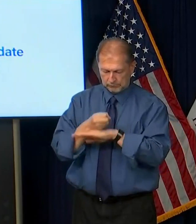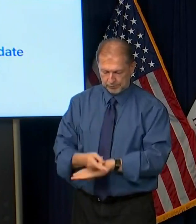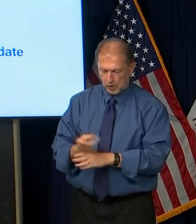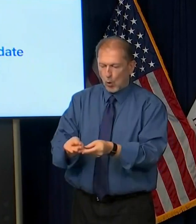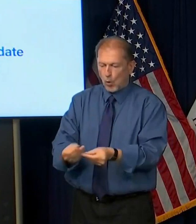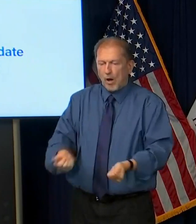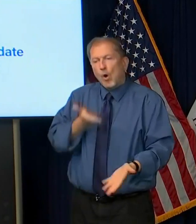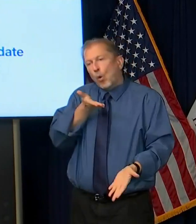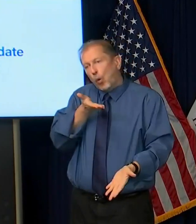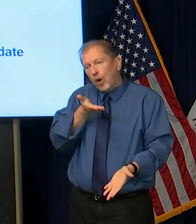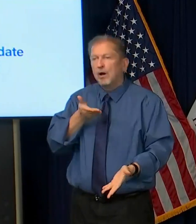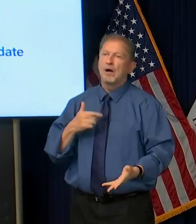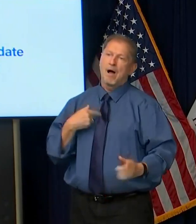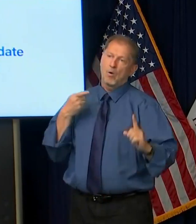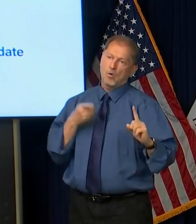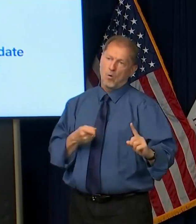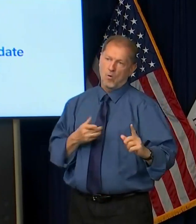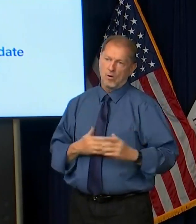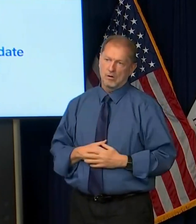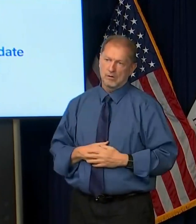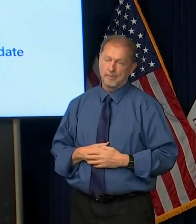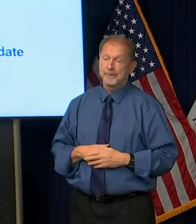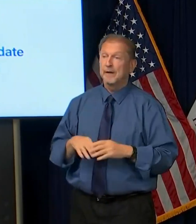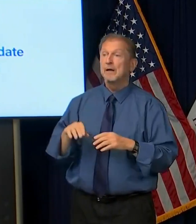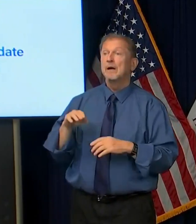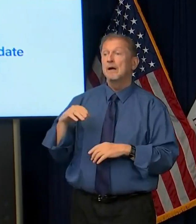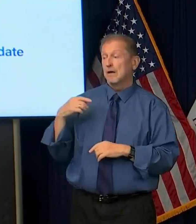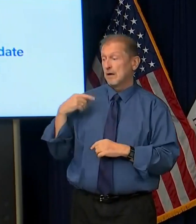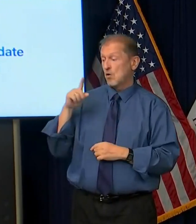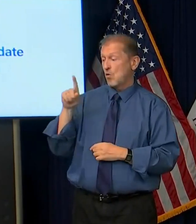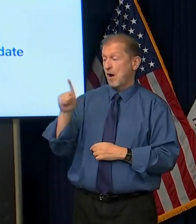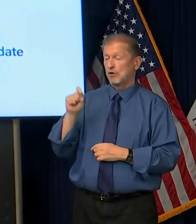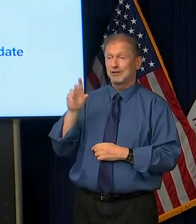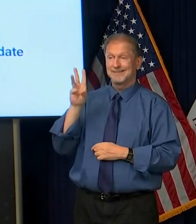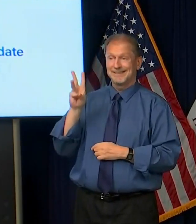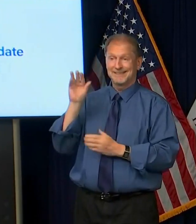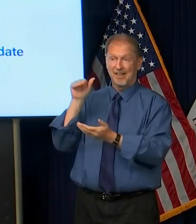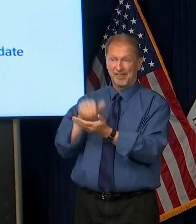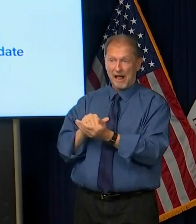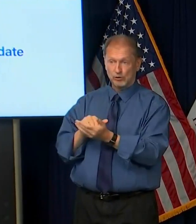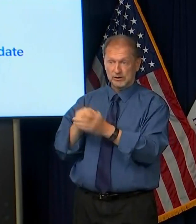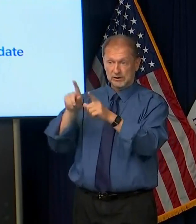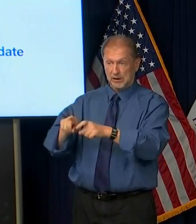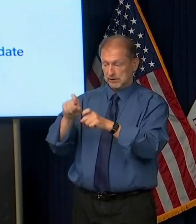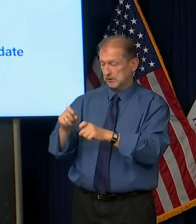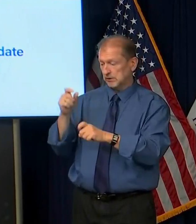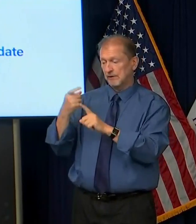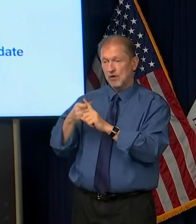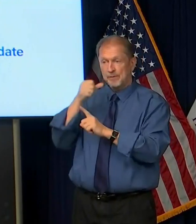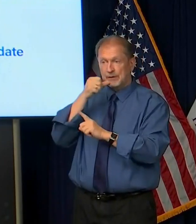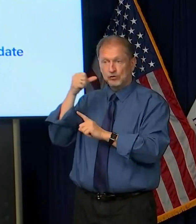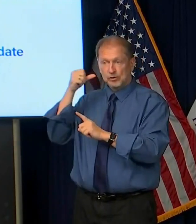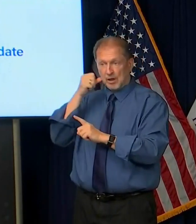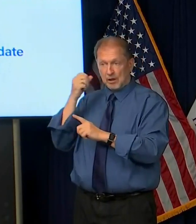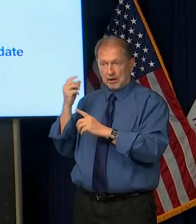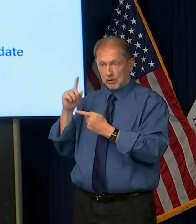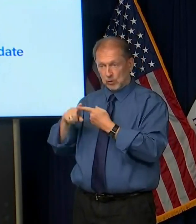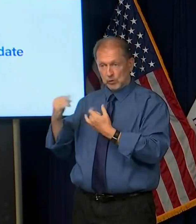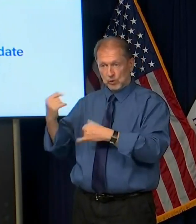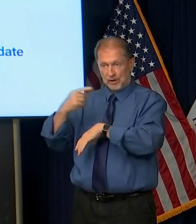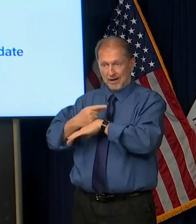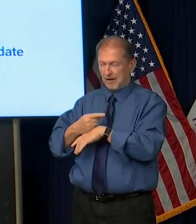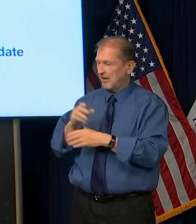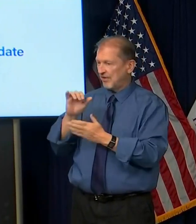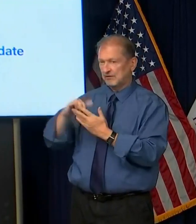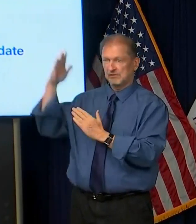As the governor mentioned, in the last 24 hours, more than 106,000 tests were resulted, which is an all-time